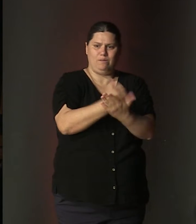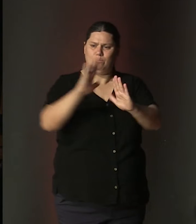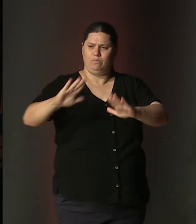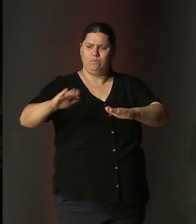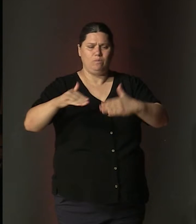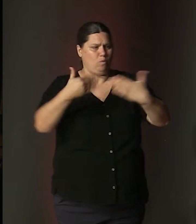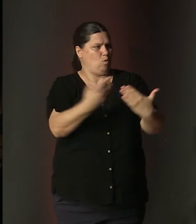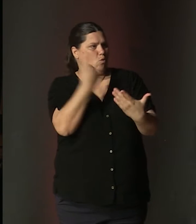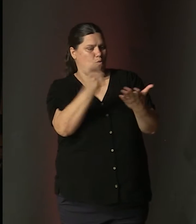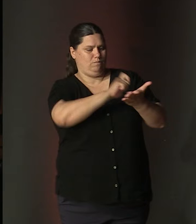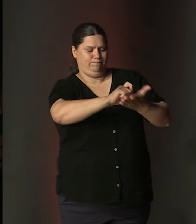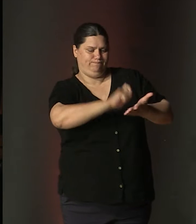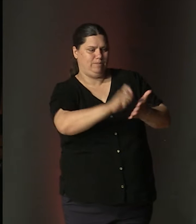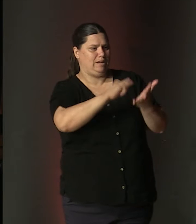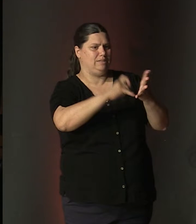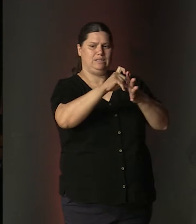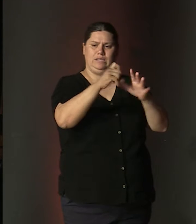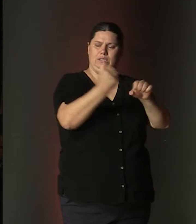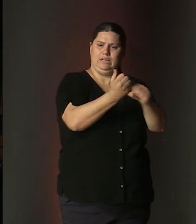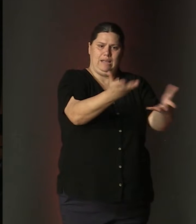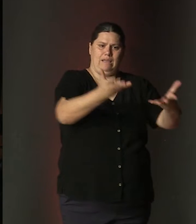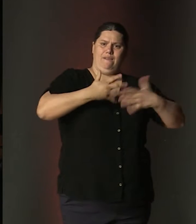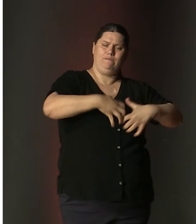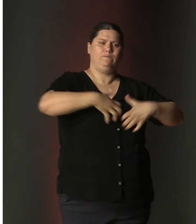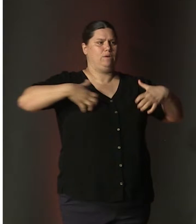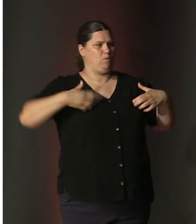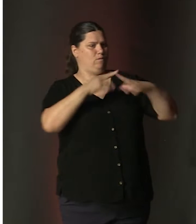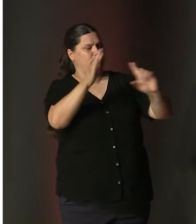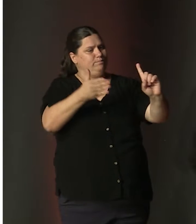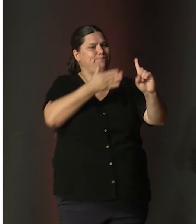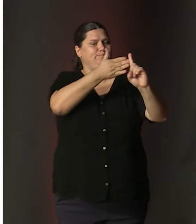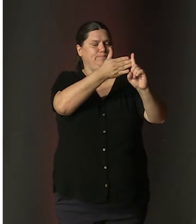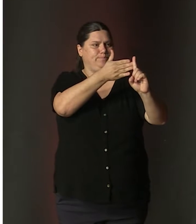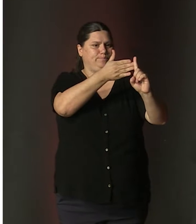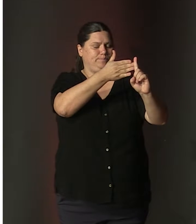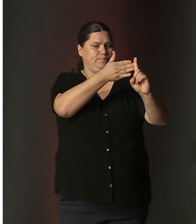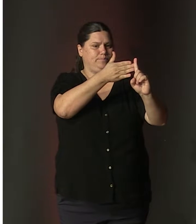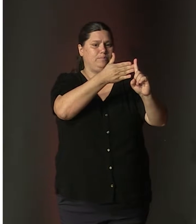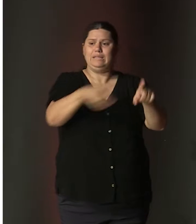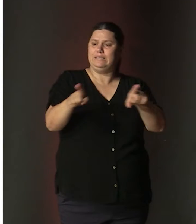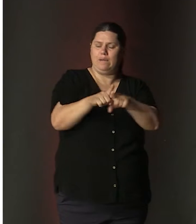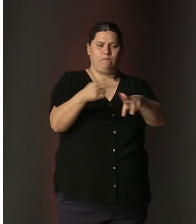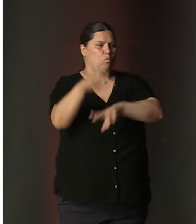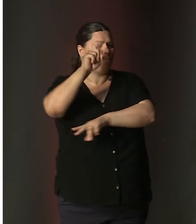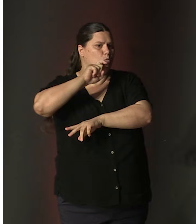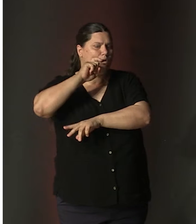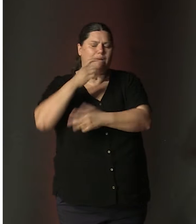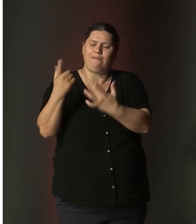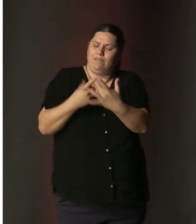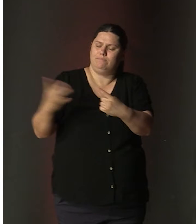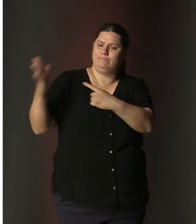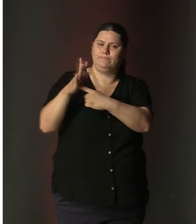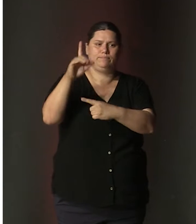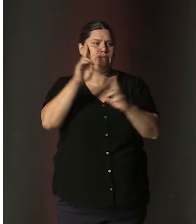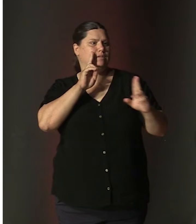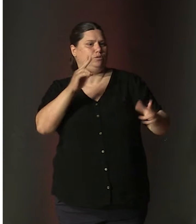of the SDGs with a concept to frame a dedicated goal. The same is true of water, another essential natural